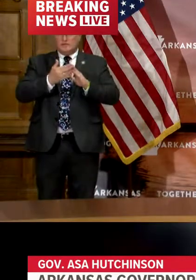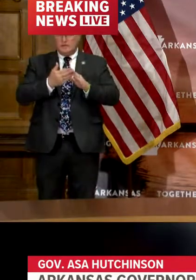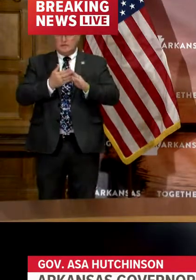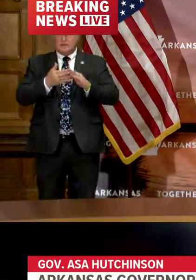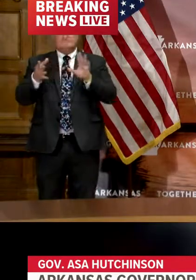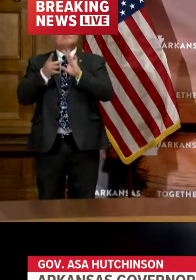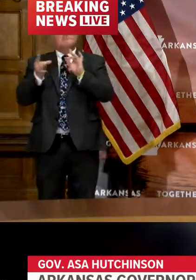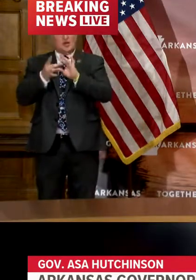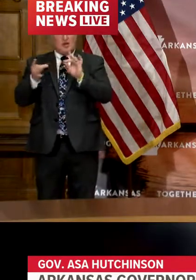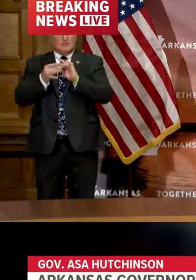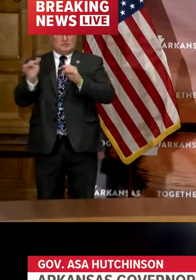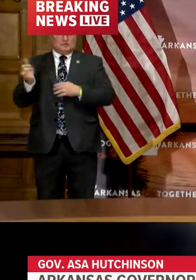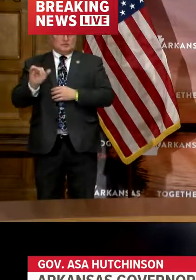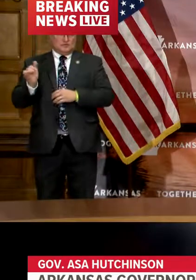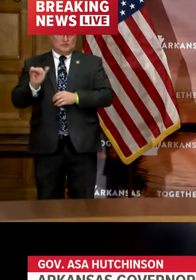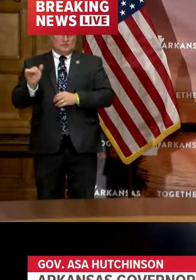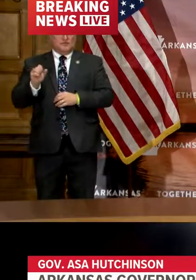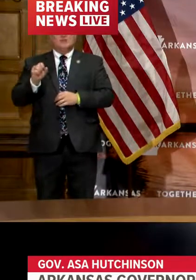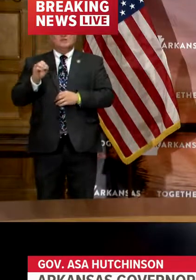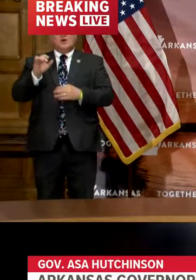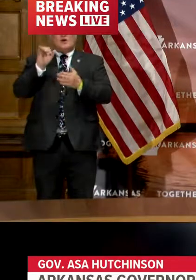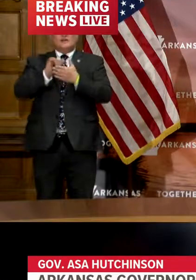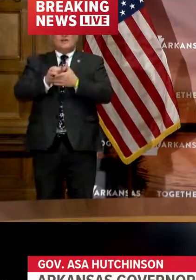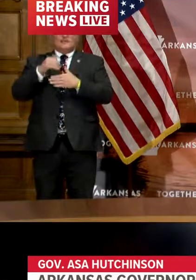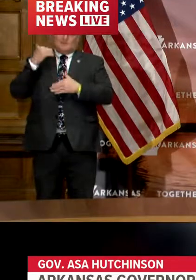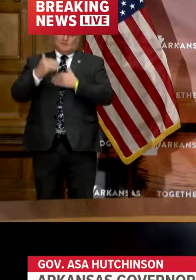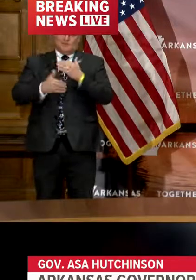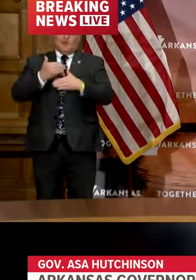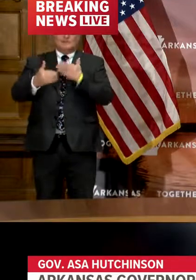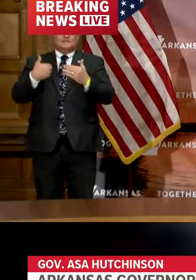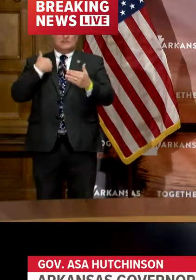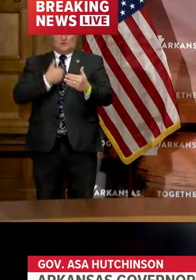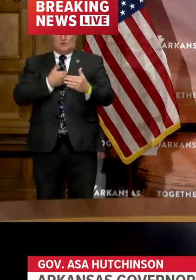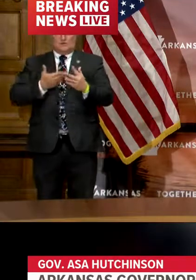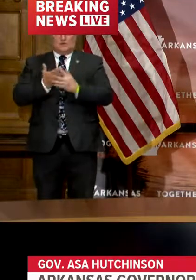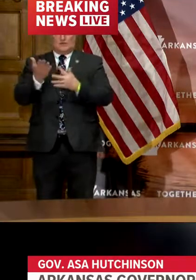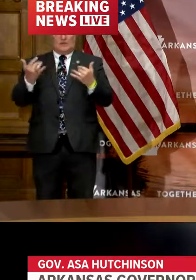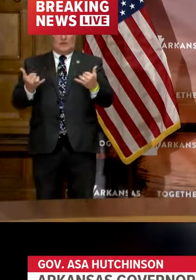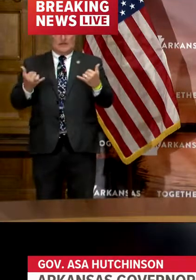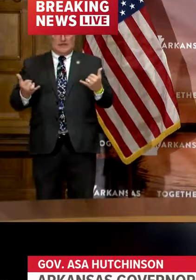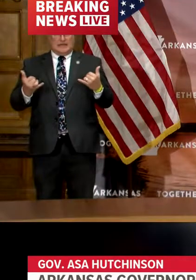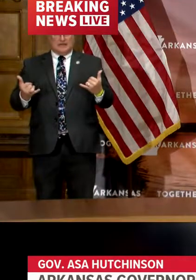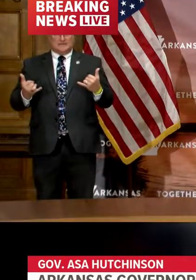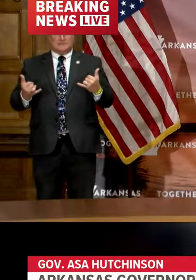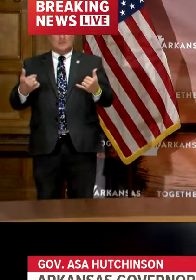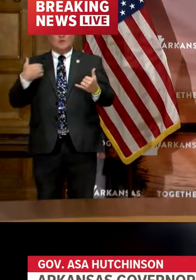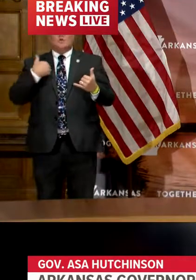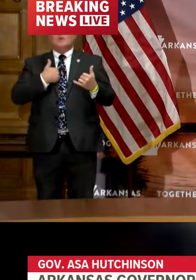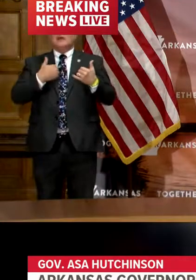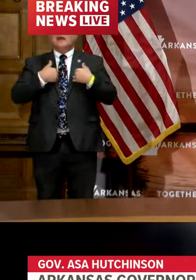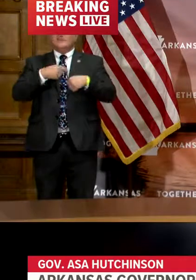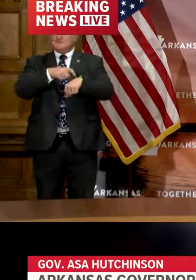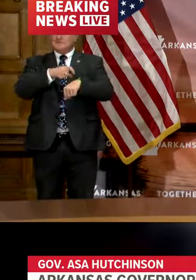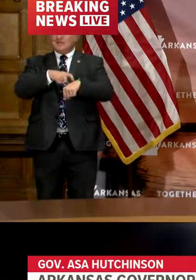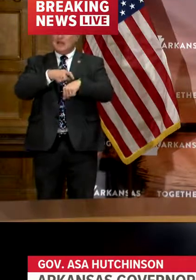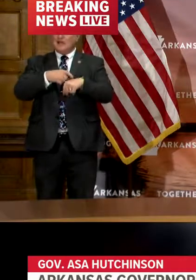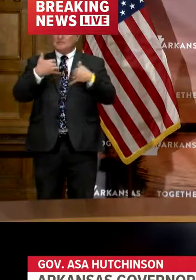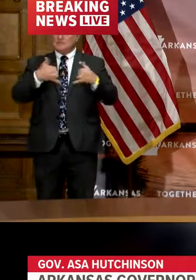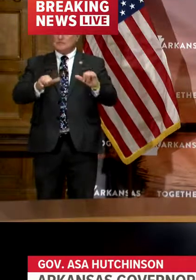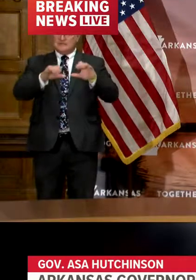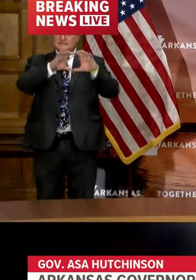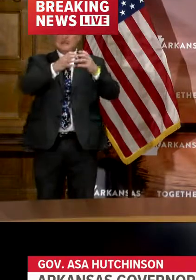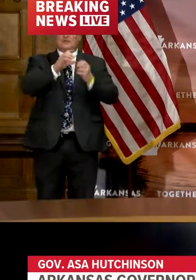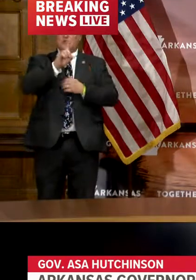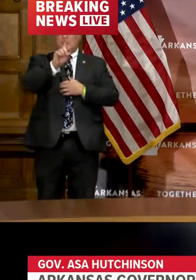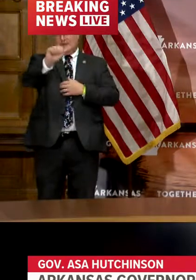can comment on it as well. And so that's the process that we're going through, and we've got a little time because we're still in